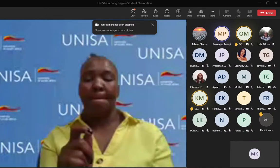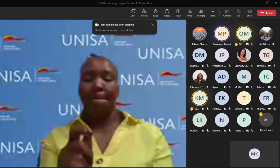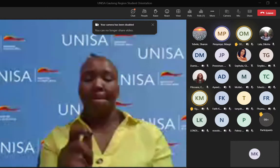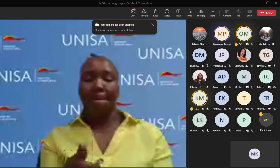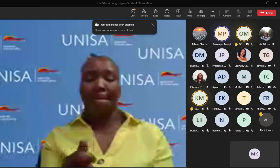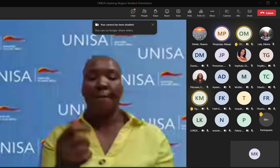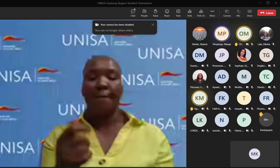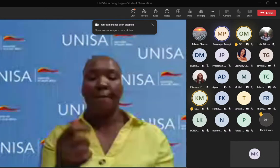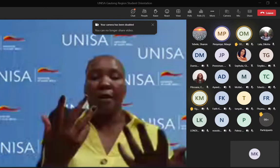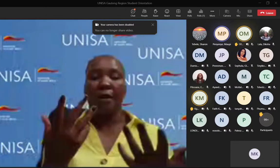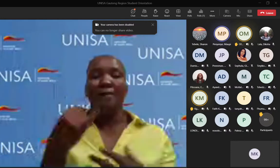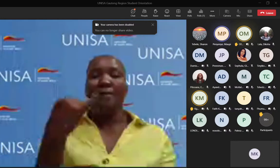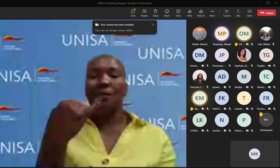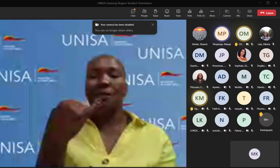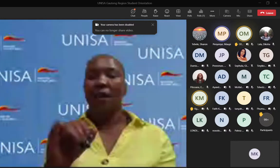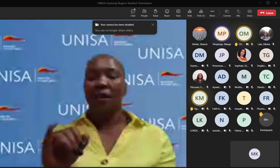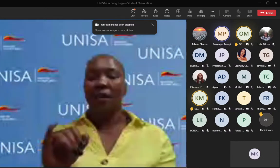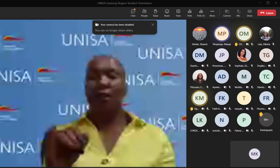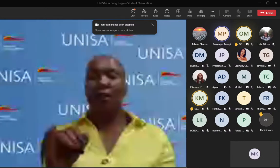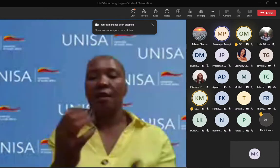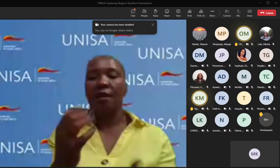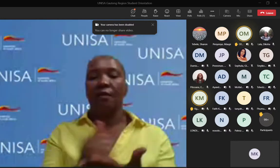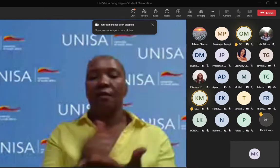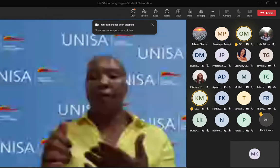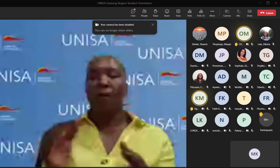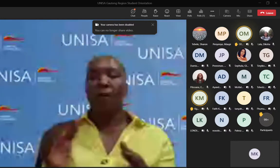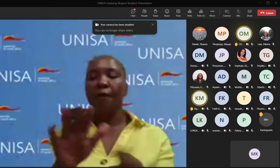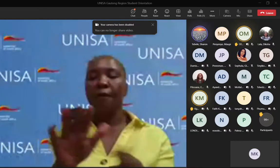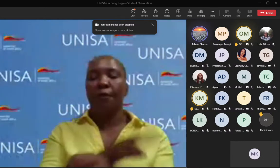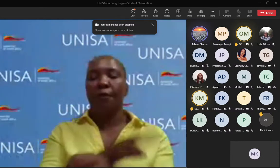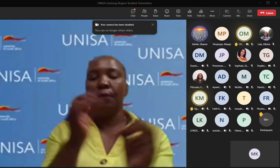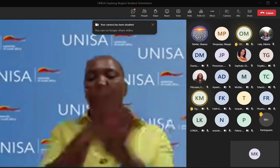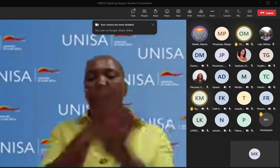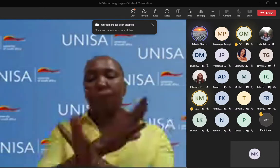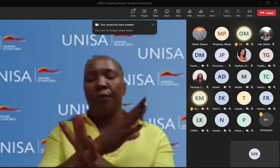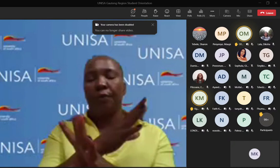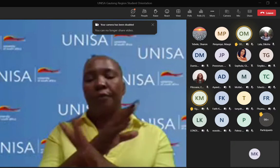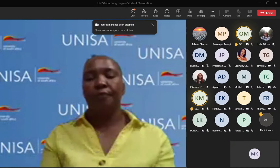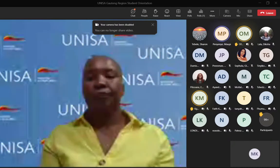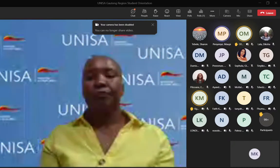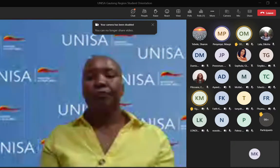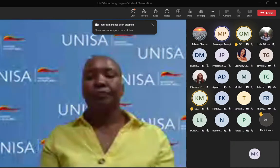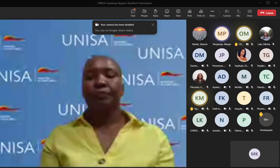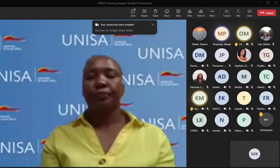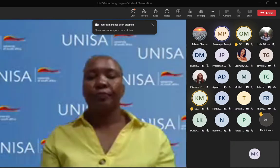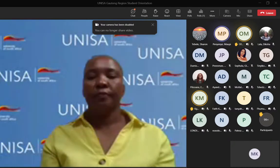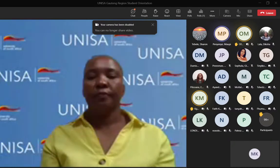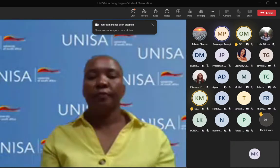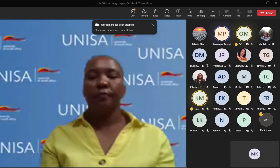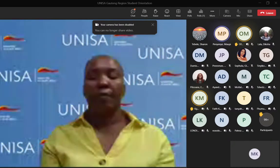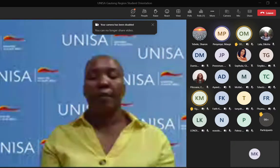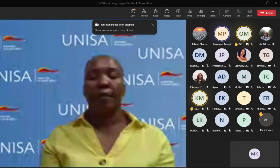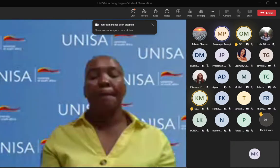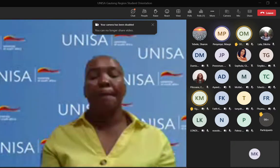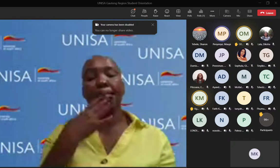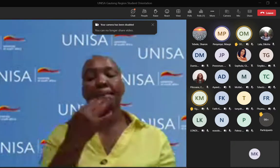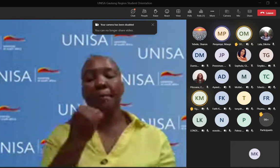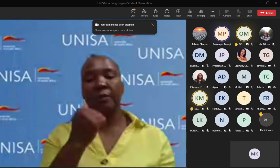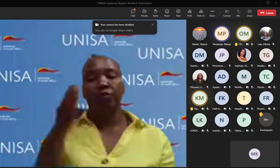still not activated wanting to know where to from there yes please note that